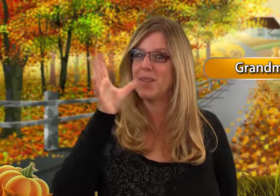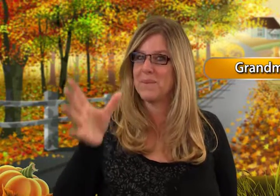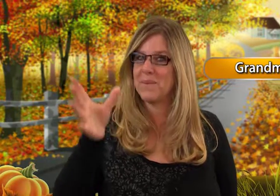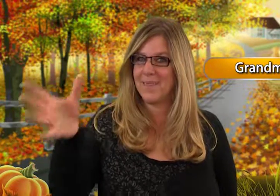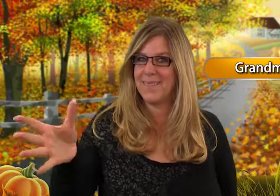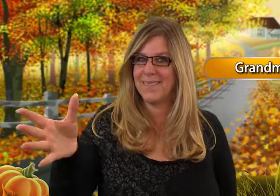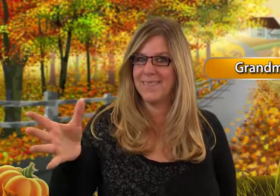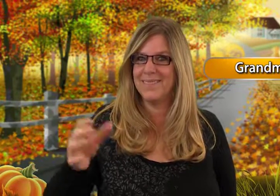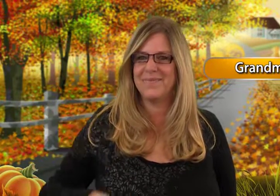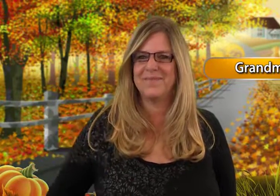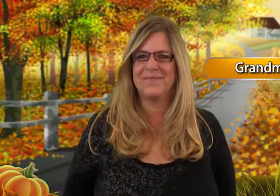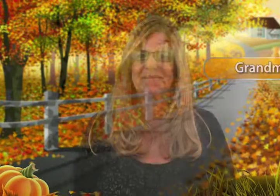Grandma.